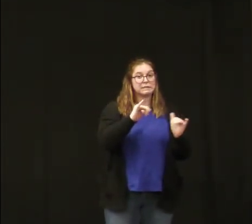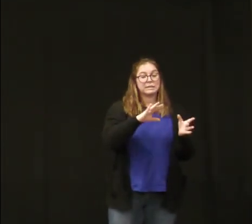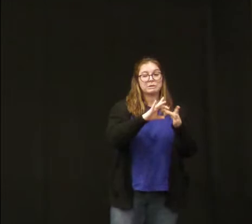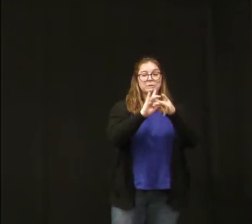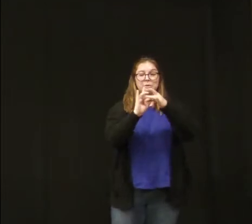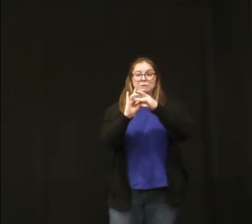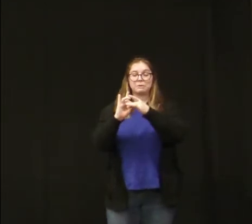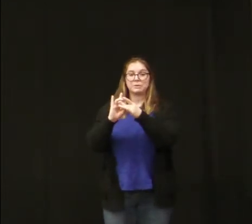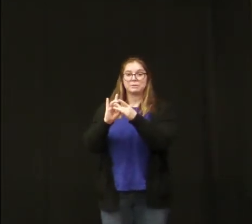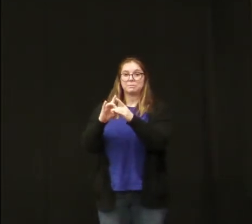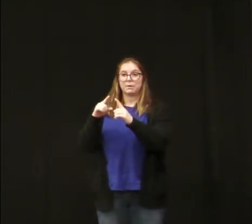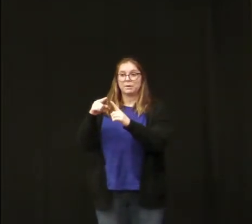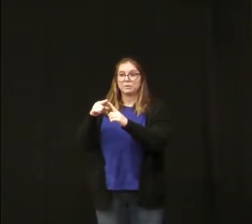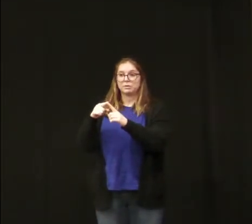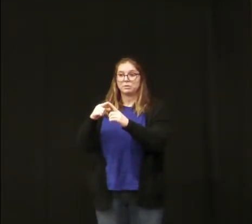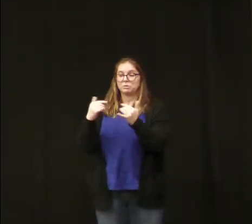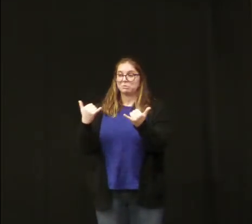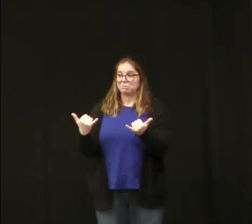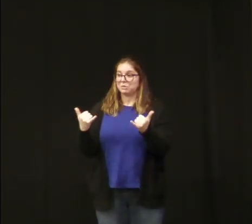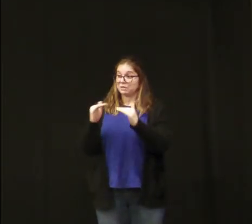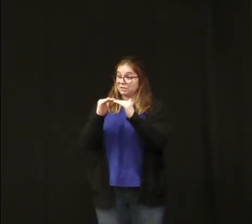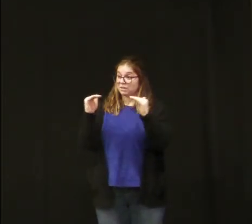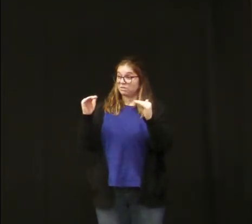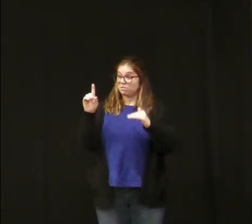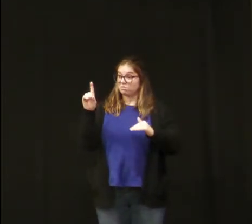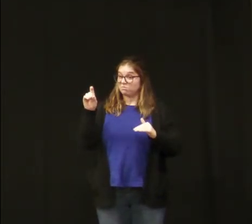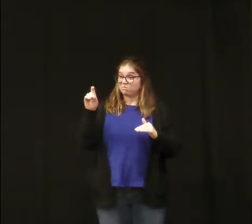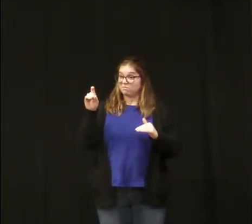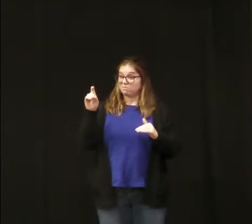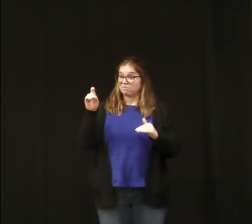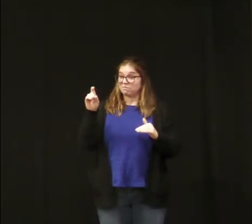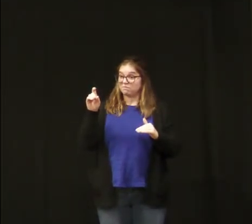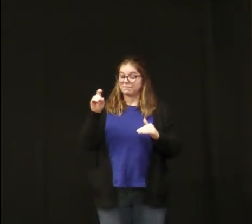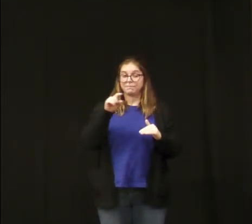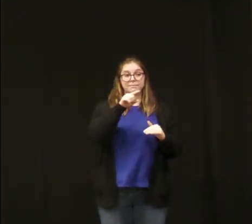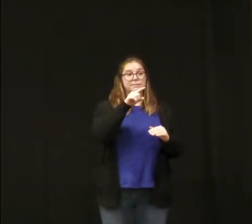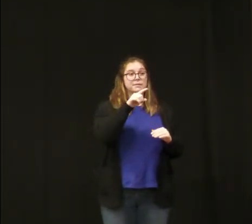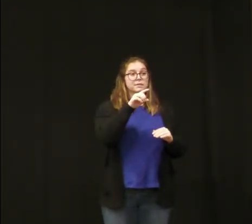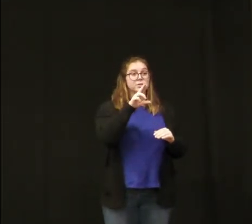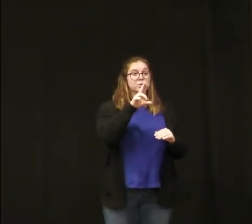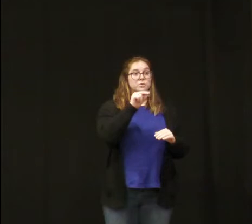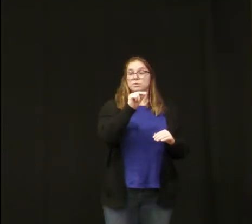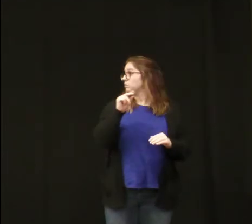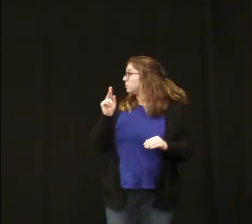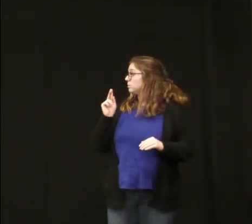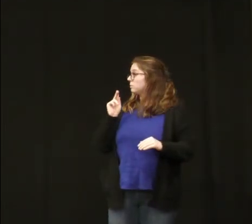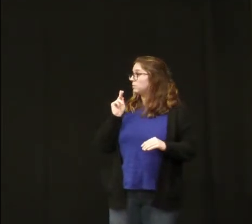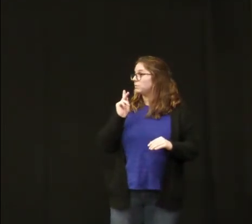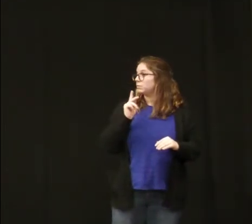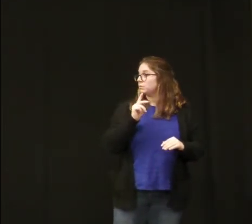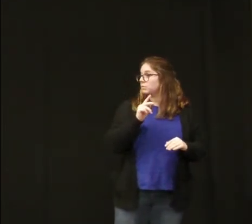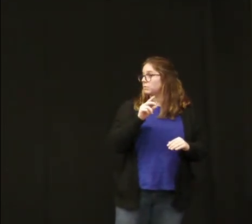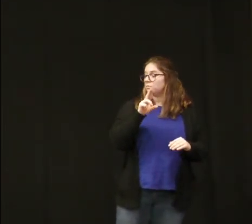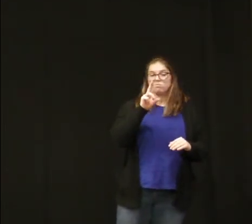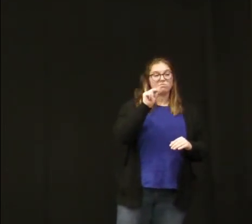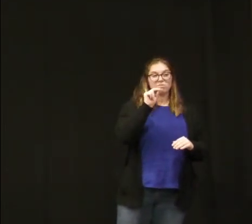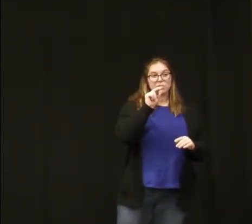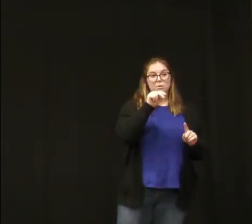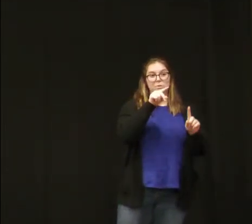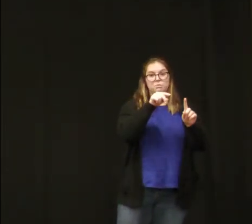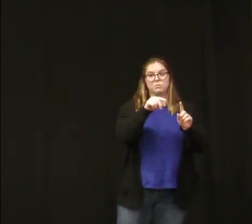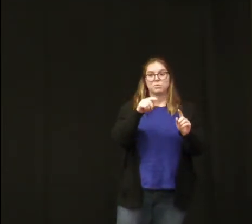correspond to the present level? No, which one did you read? We did the reading. The reading goal.